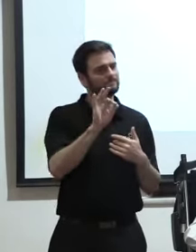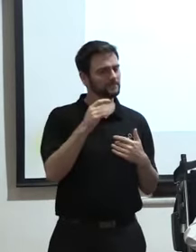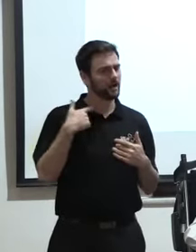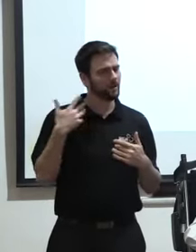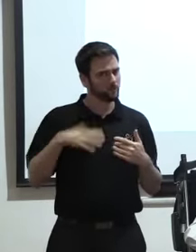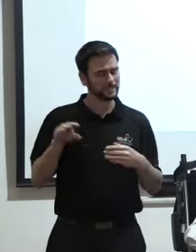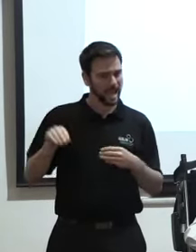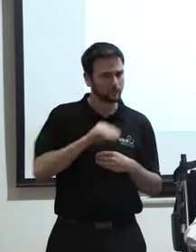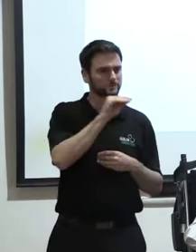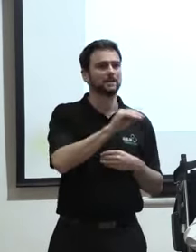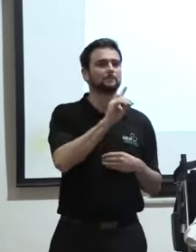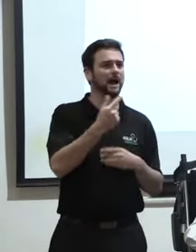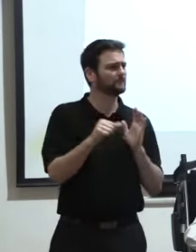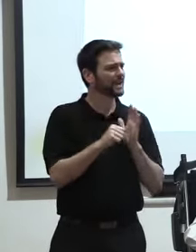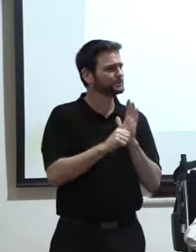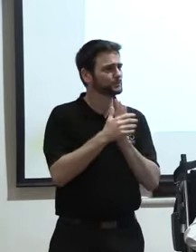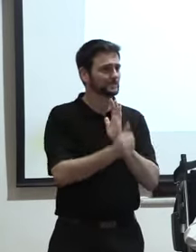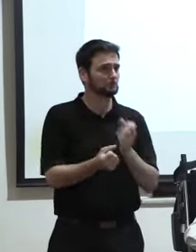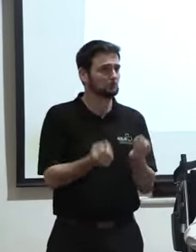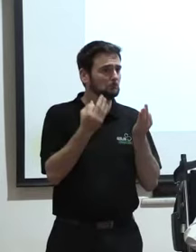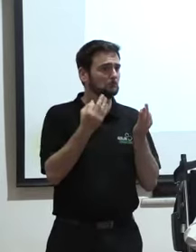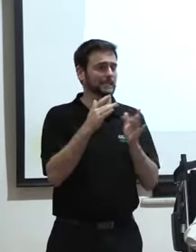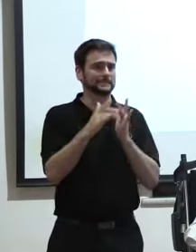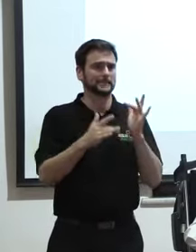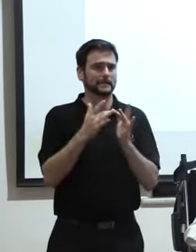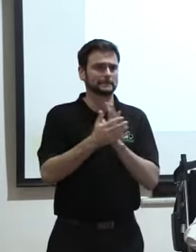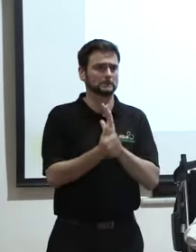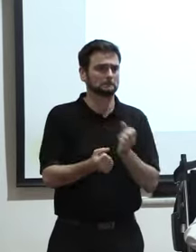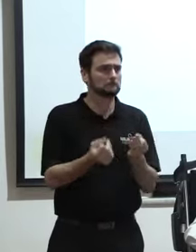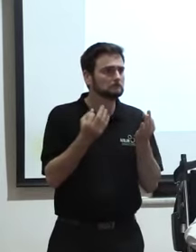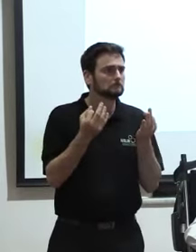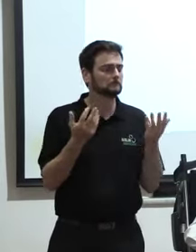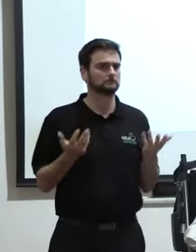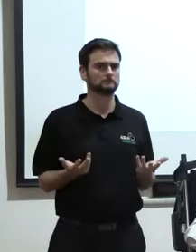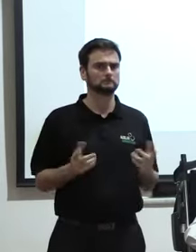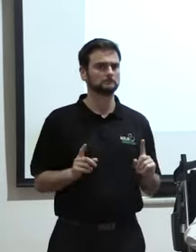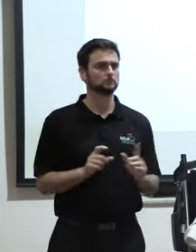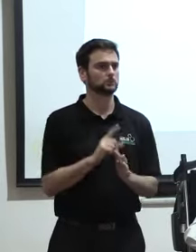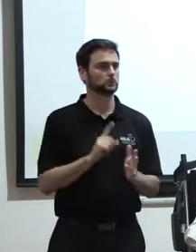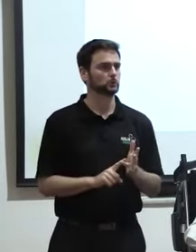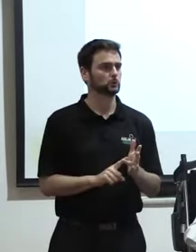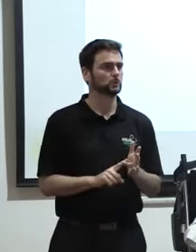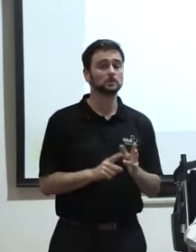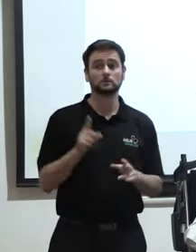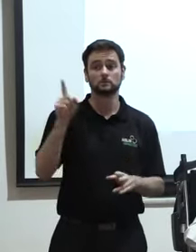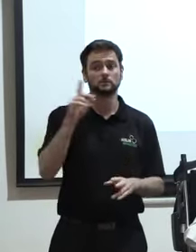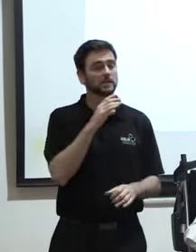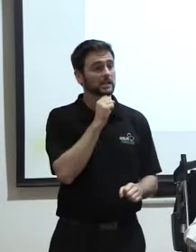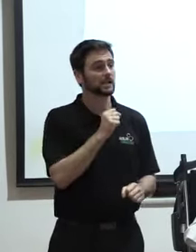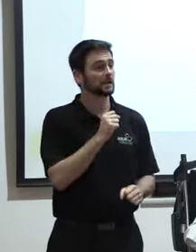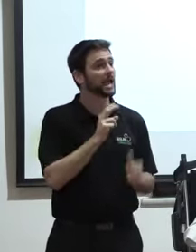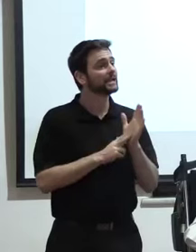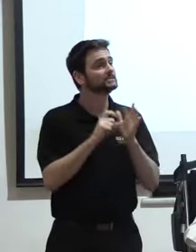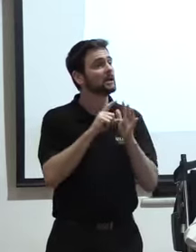don't have very many financial skills. So what do? It doesn't mean that they simply say you can't self-manage. The NDIS